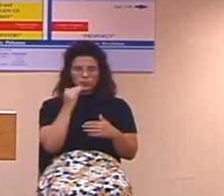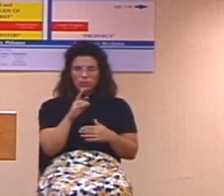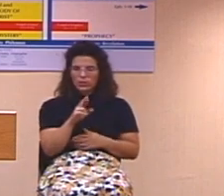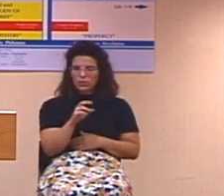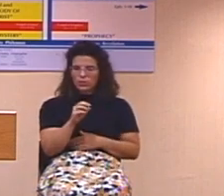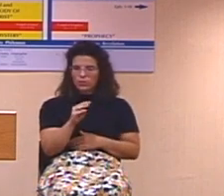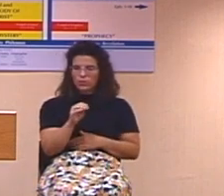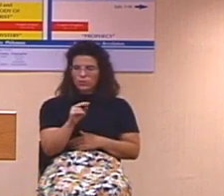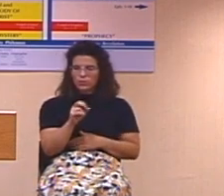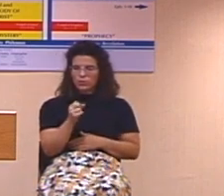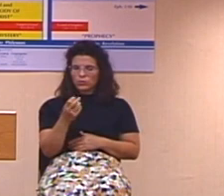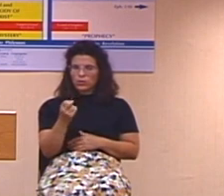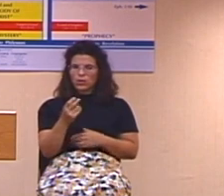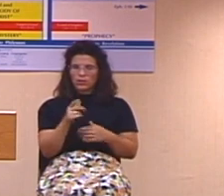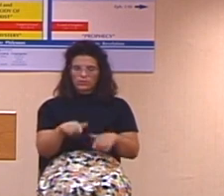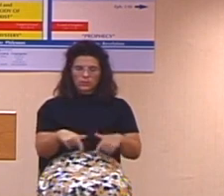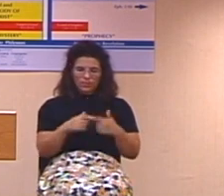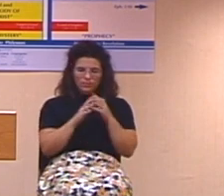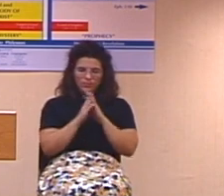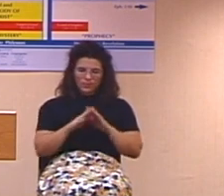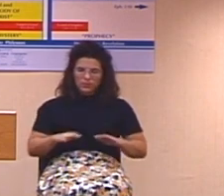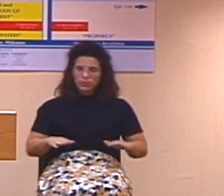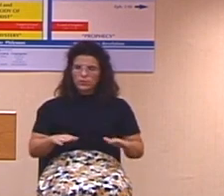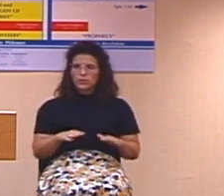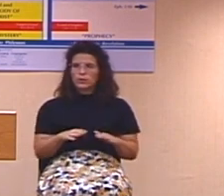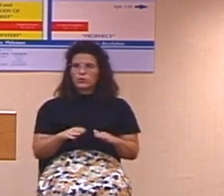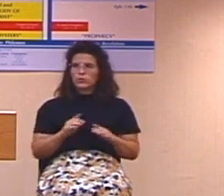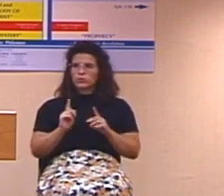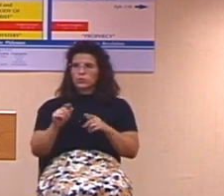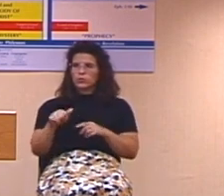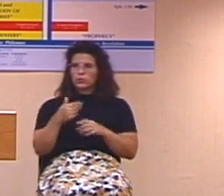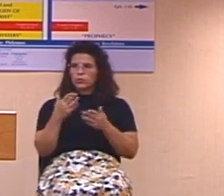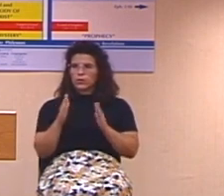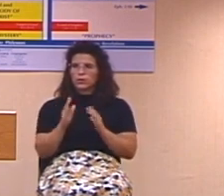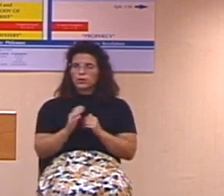12 where you live peaceably, maybe not just hang out with him. Just go the other way.